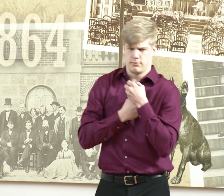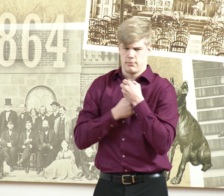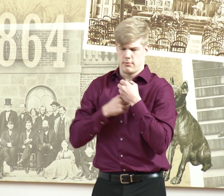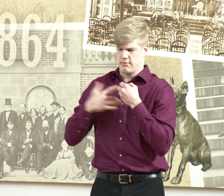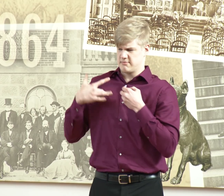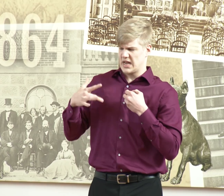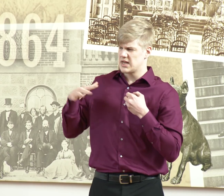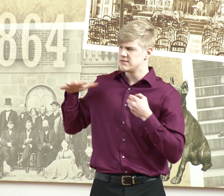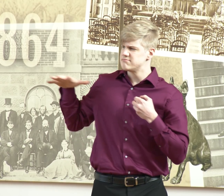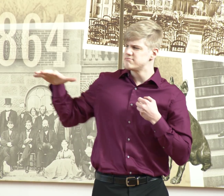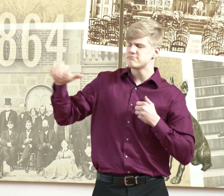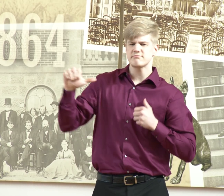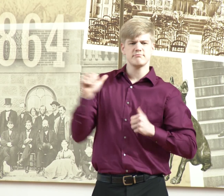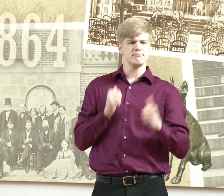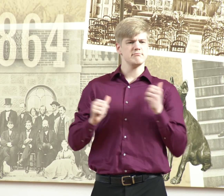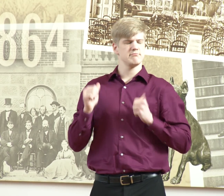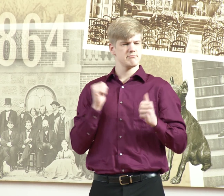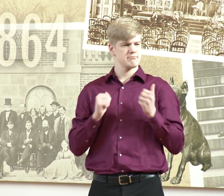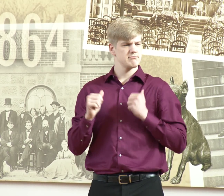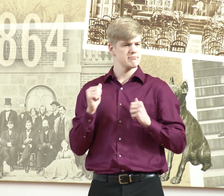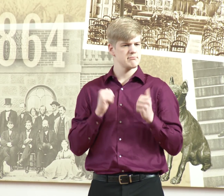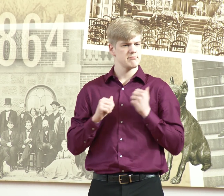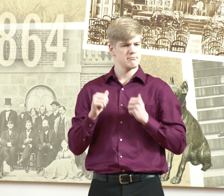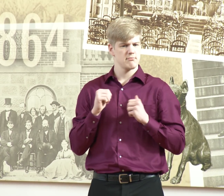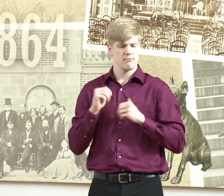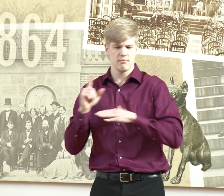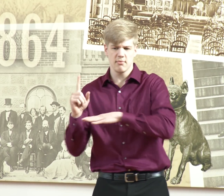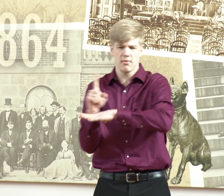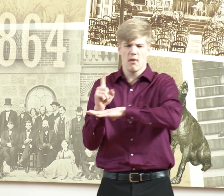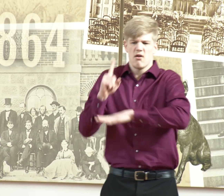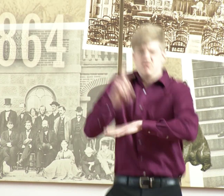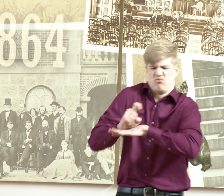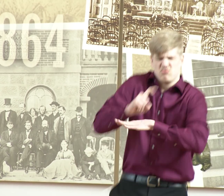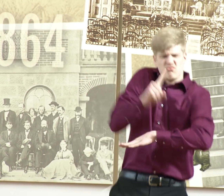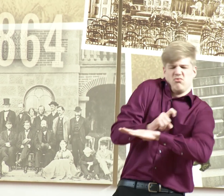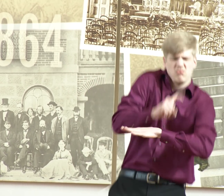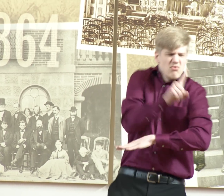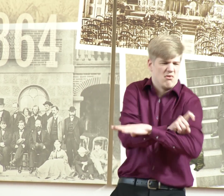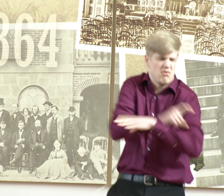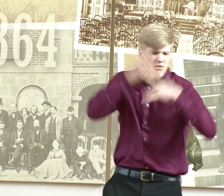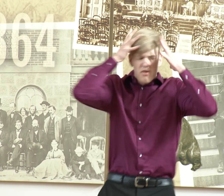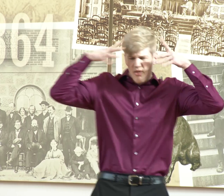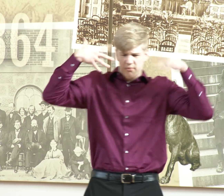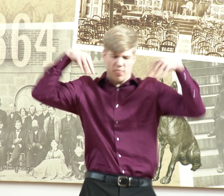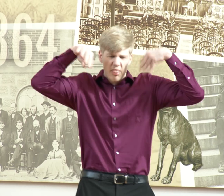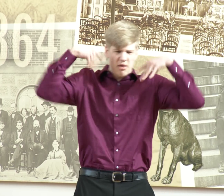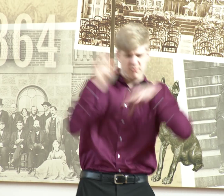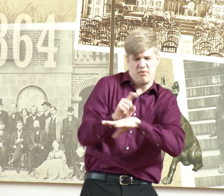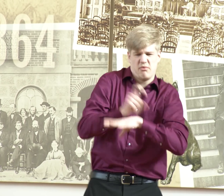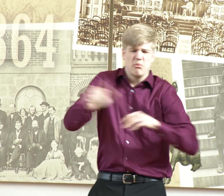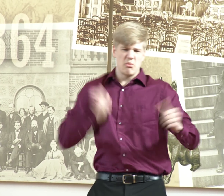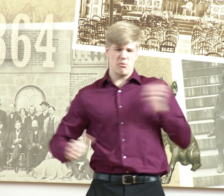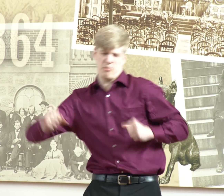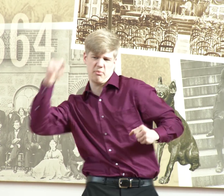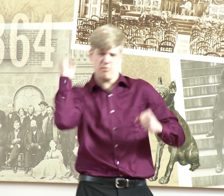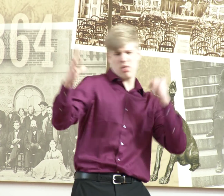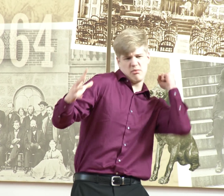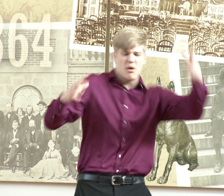very torrent, tempest, and, as I may say, whirlwind of your passion, you must acquire and